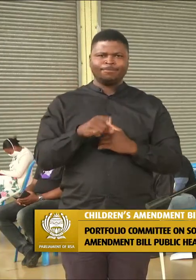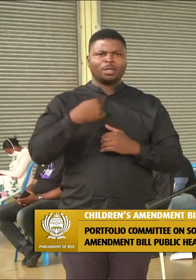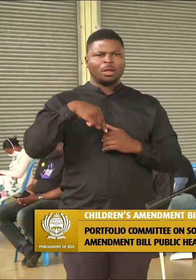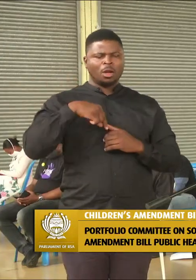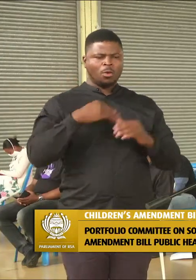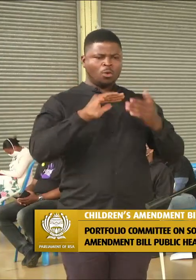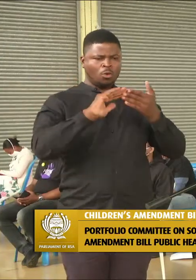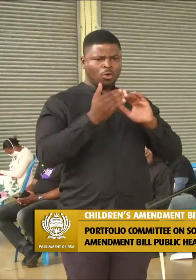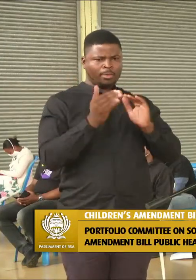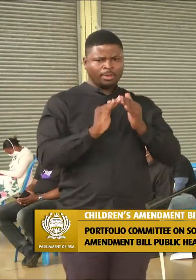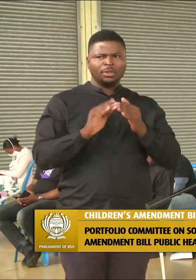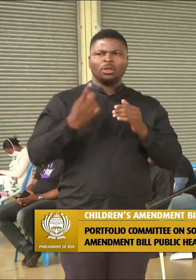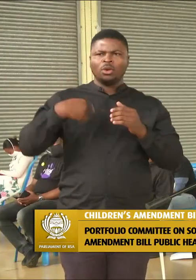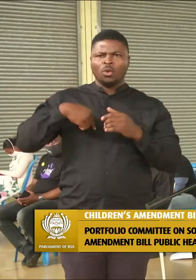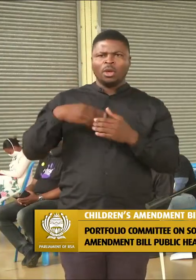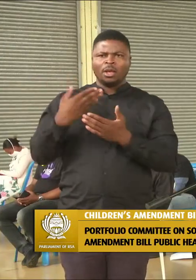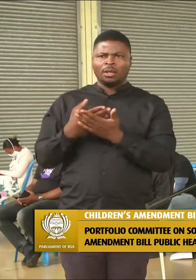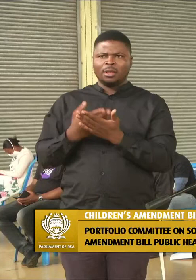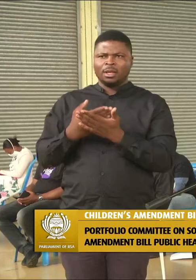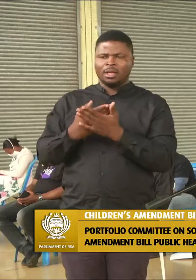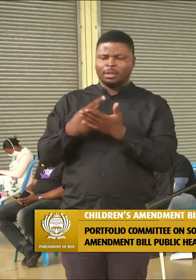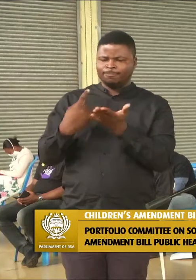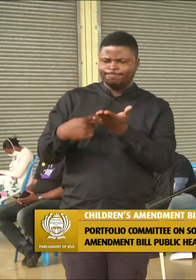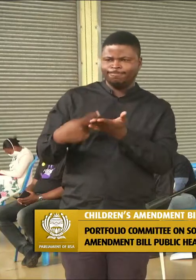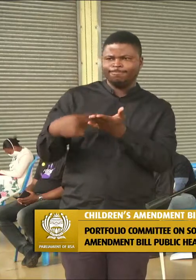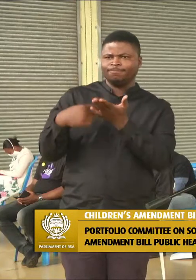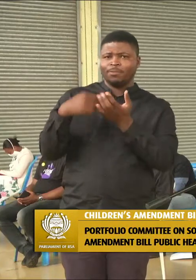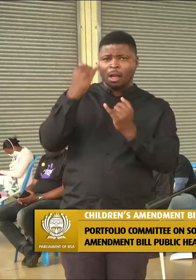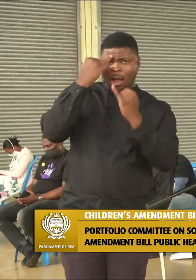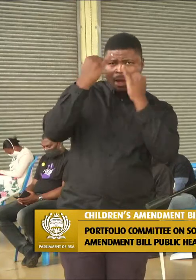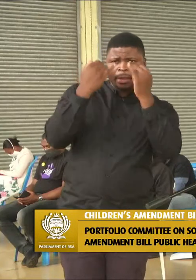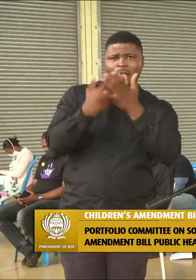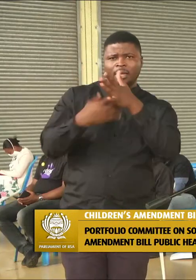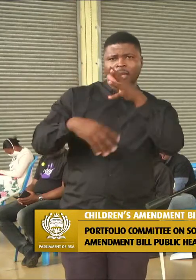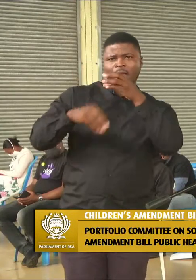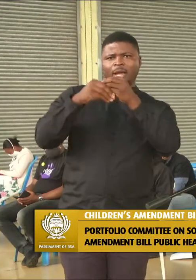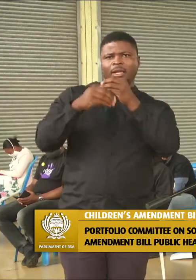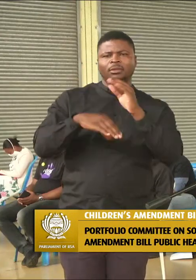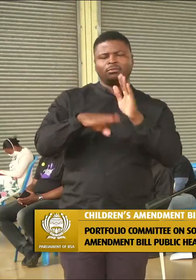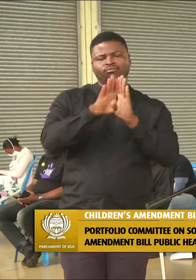allowing us to have part in this meeting.